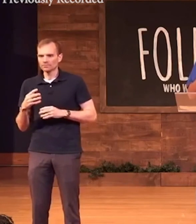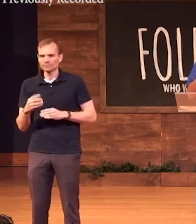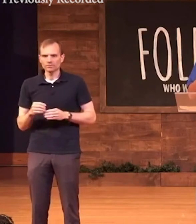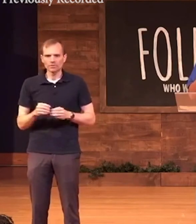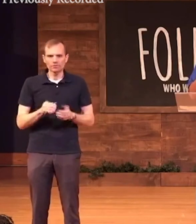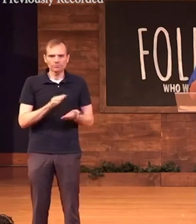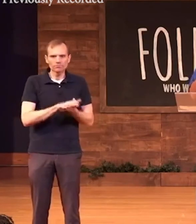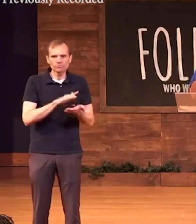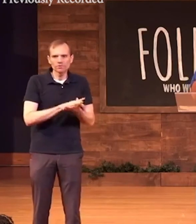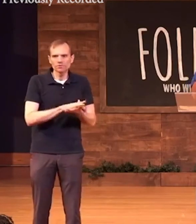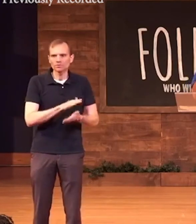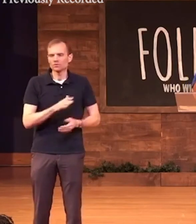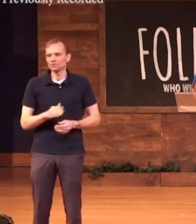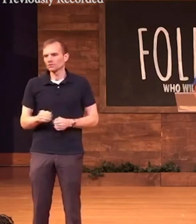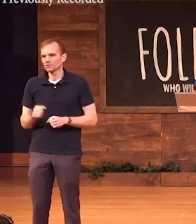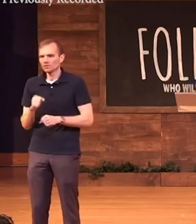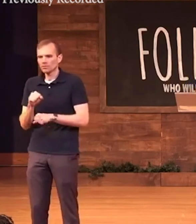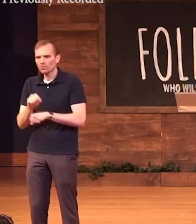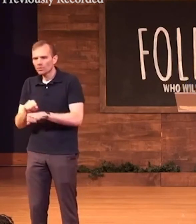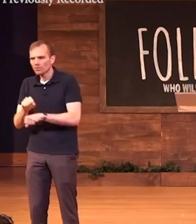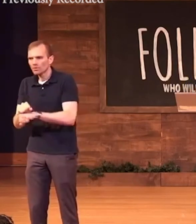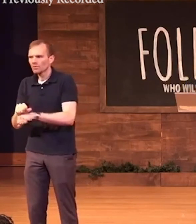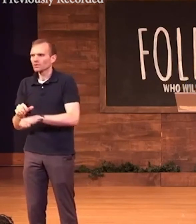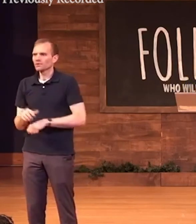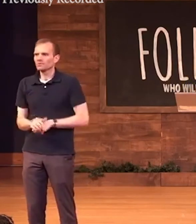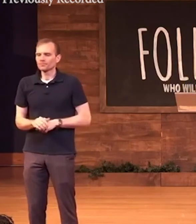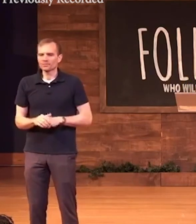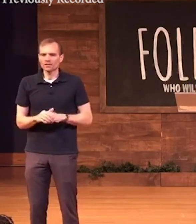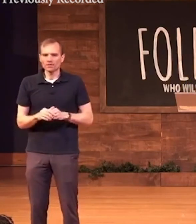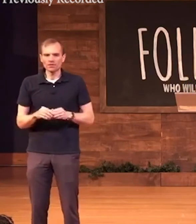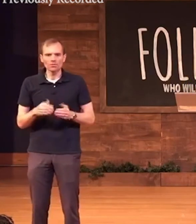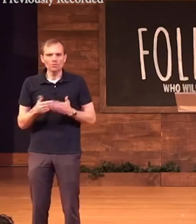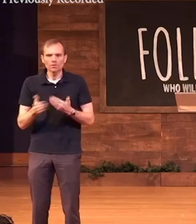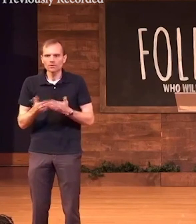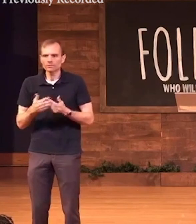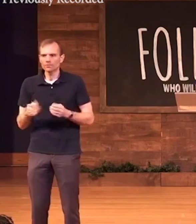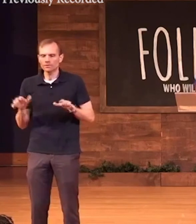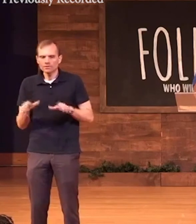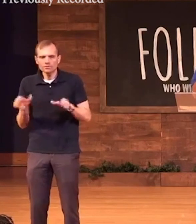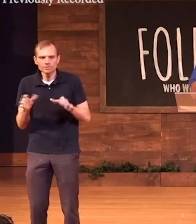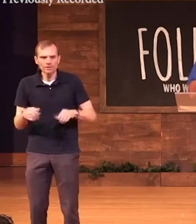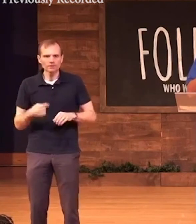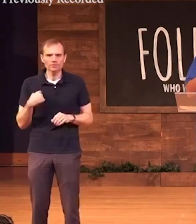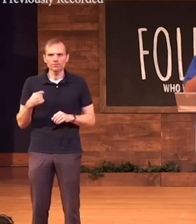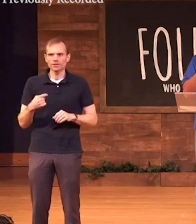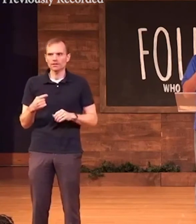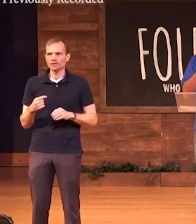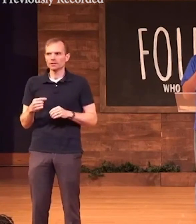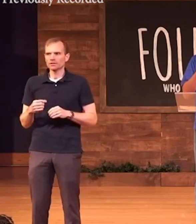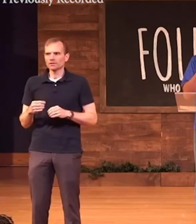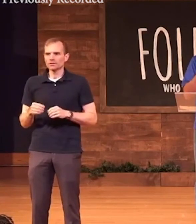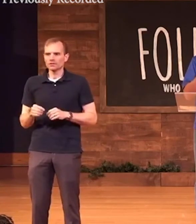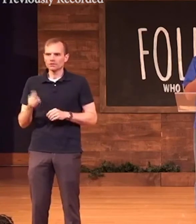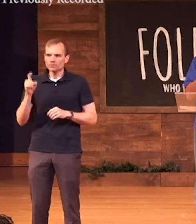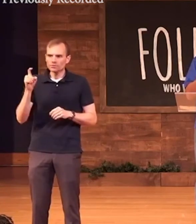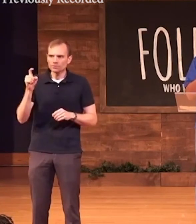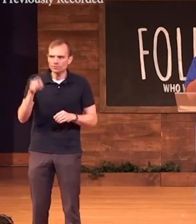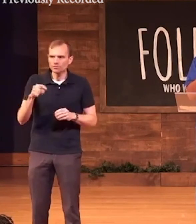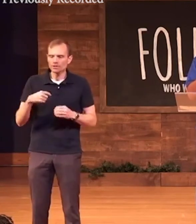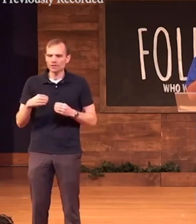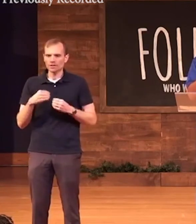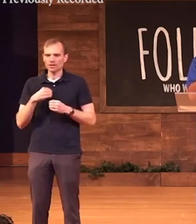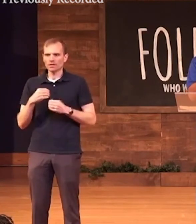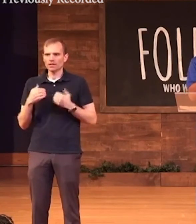basis, we're constantly having that spirit, that should be overfilled cup,